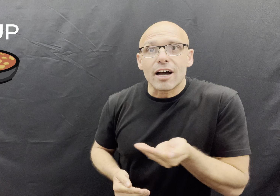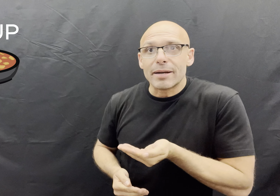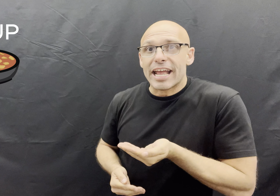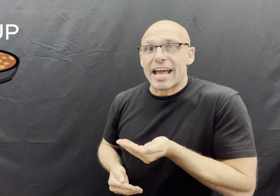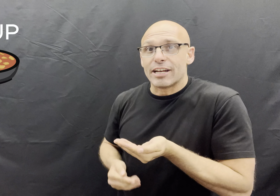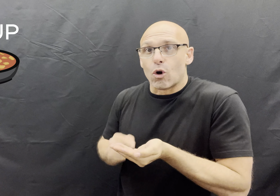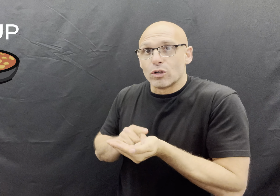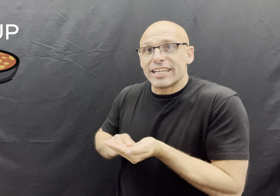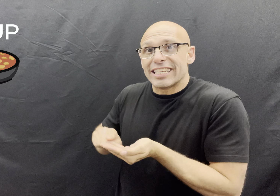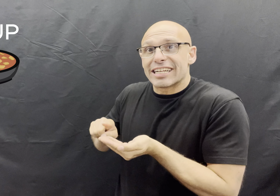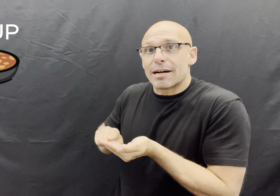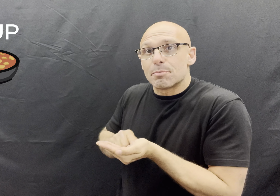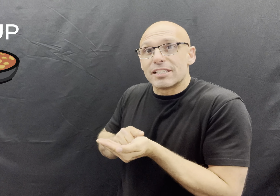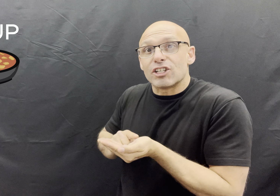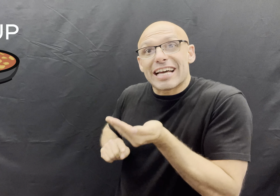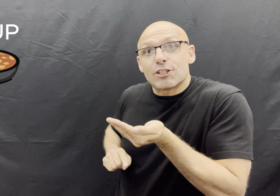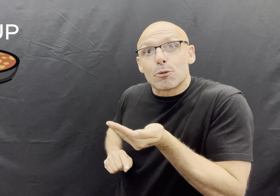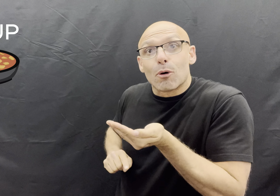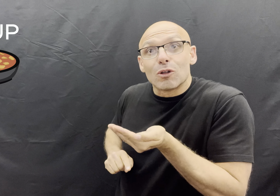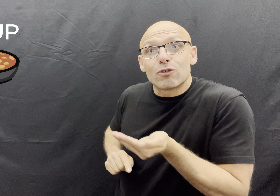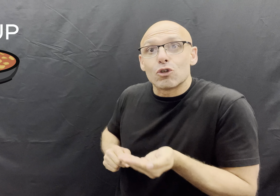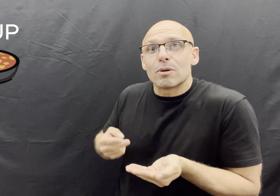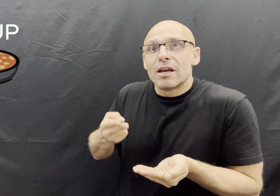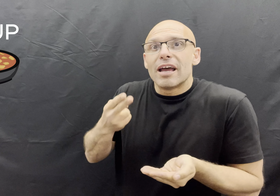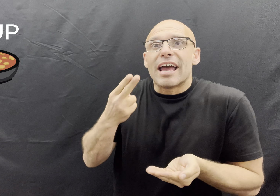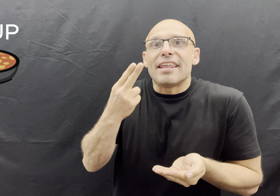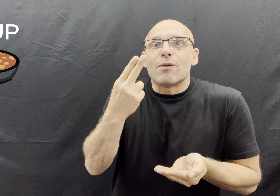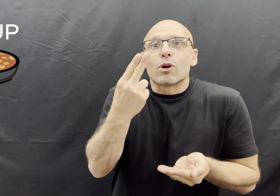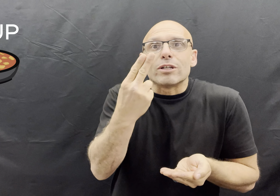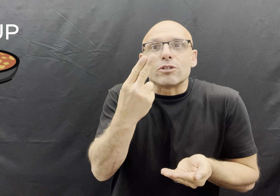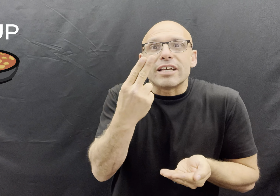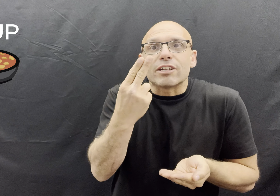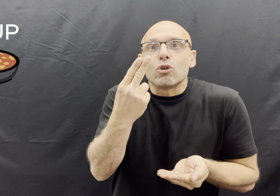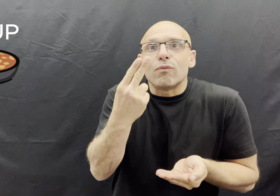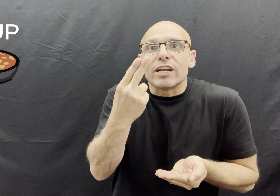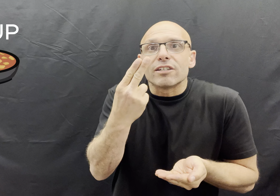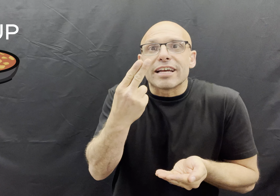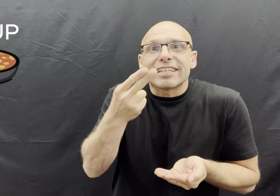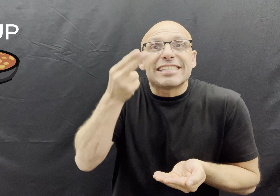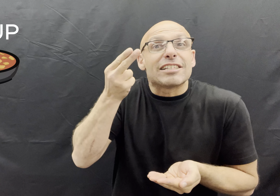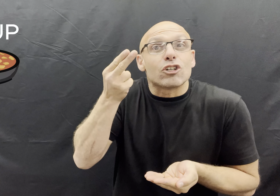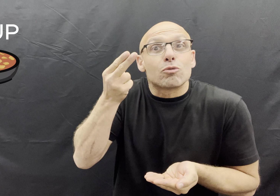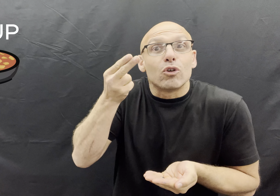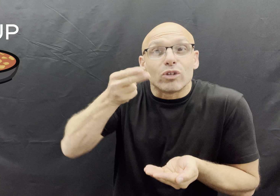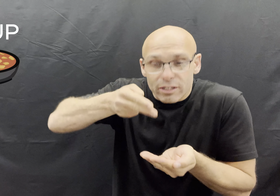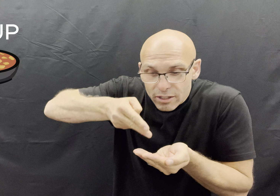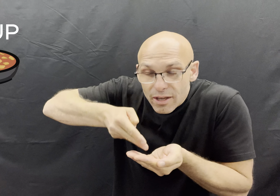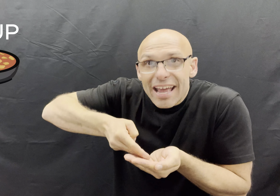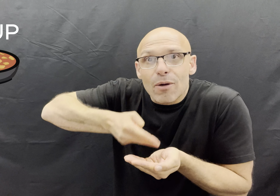non-dominant hand and hold it in a cupped position. That's your bowl of soup. And then we're going to take 2 fingers like this. That's our spoon. And